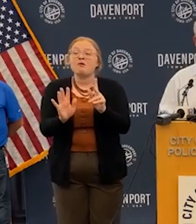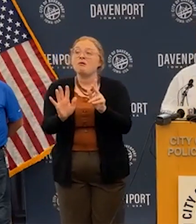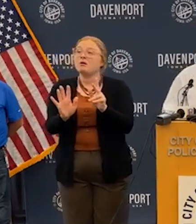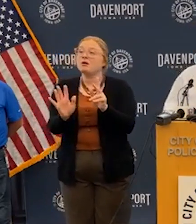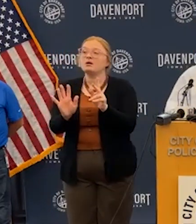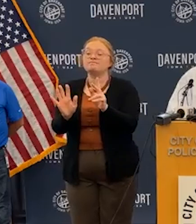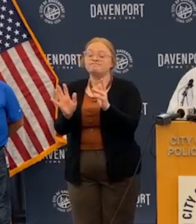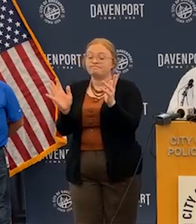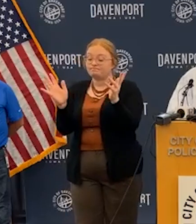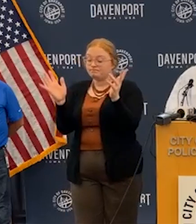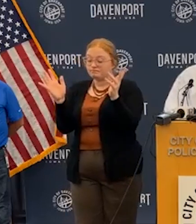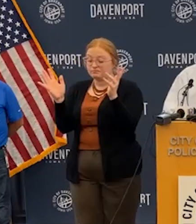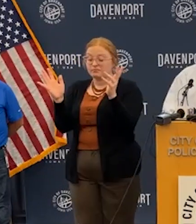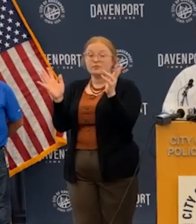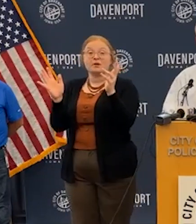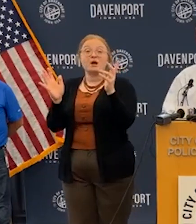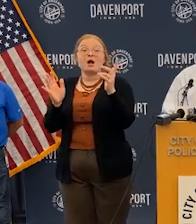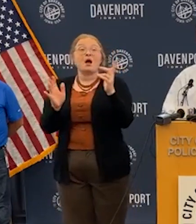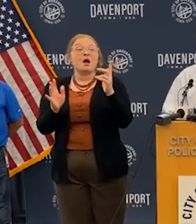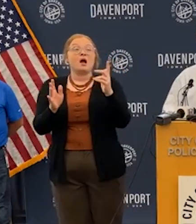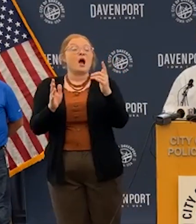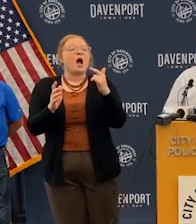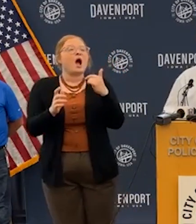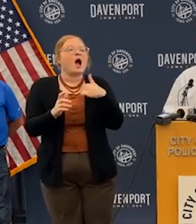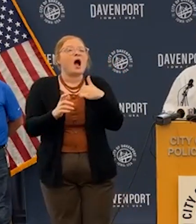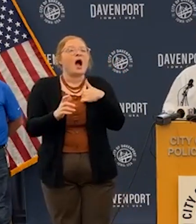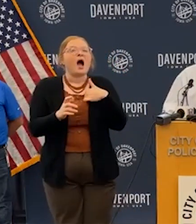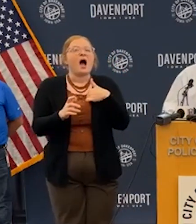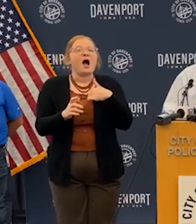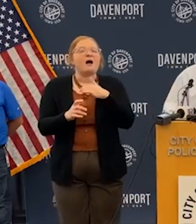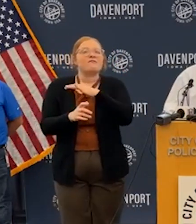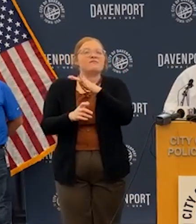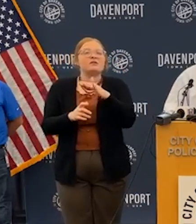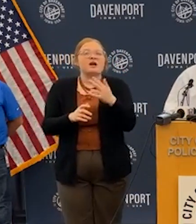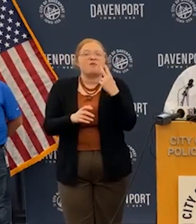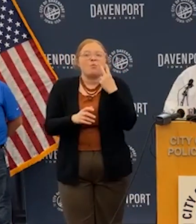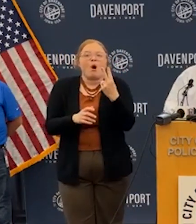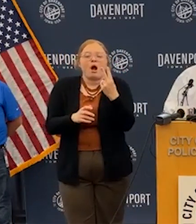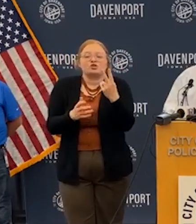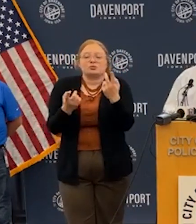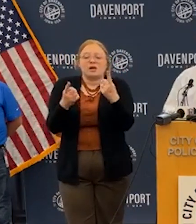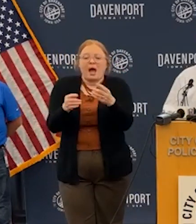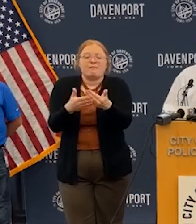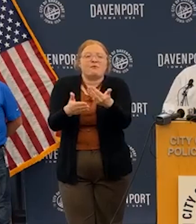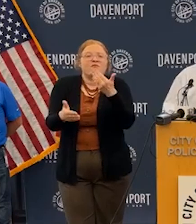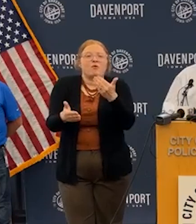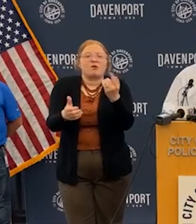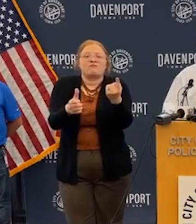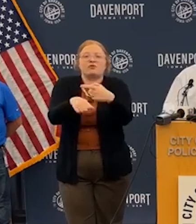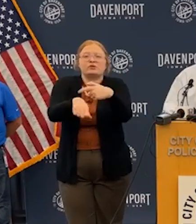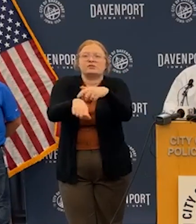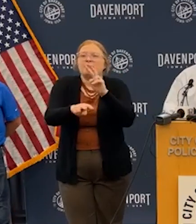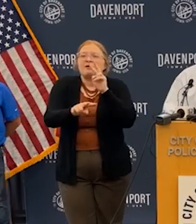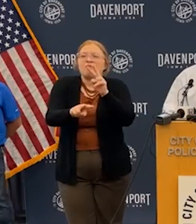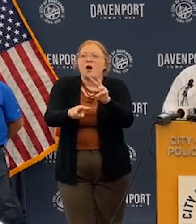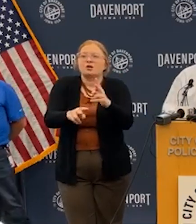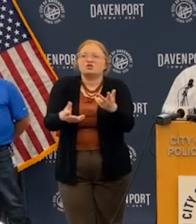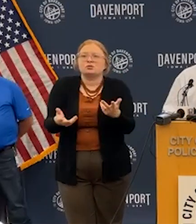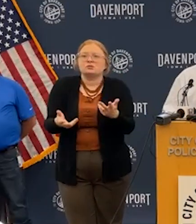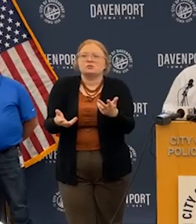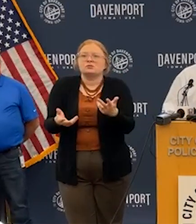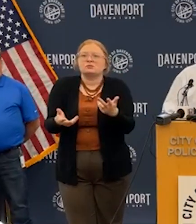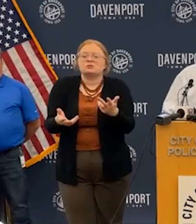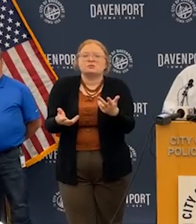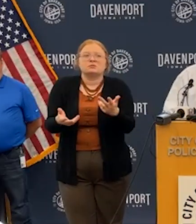witnessed personally, standing there for, as you, some of you know, saw us 24 hours